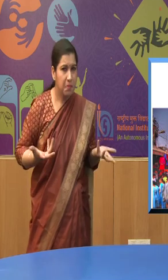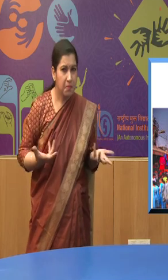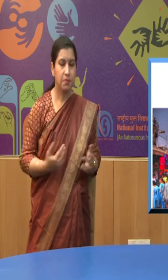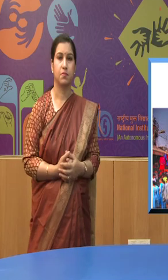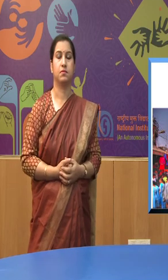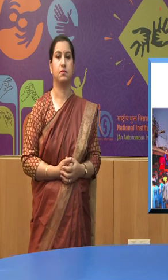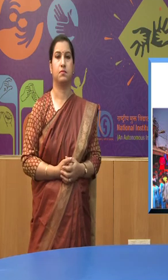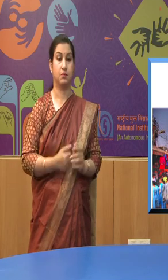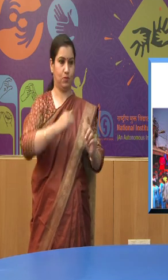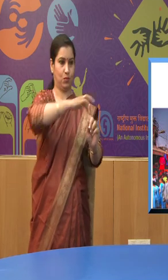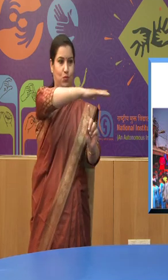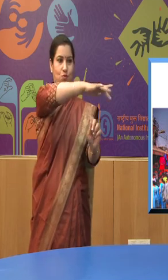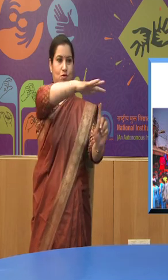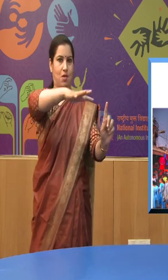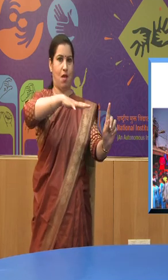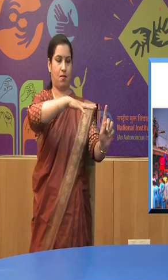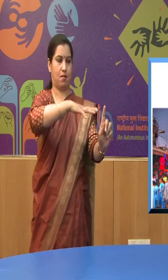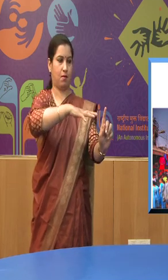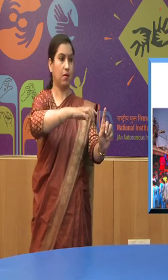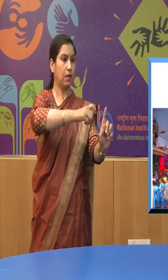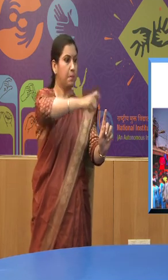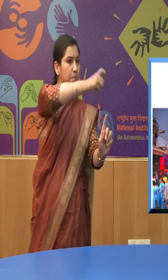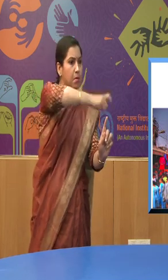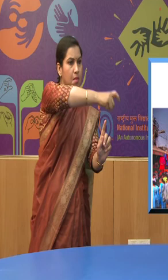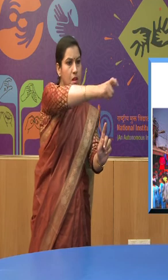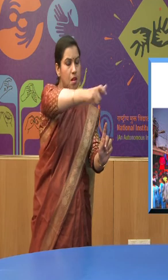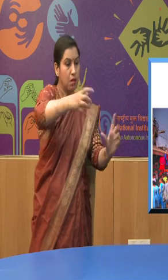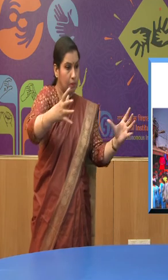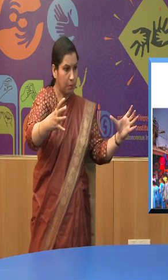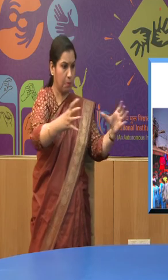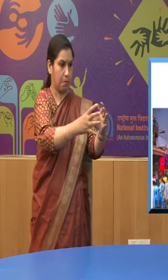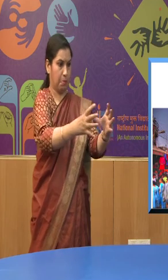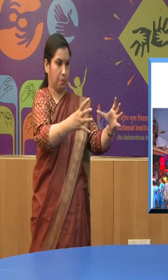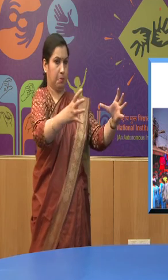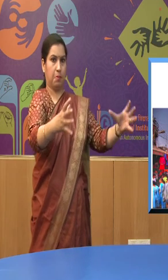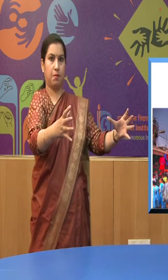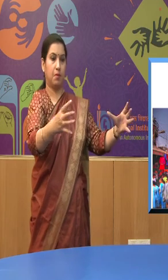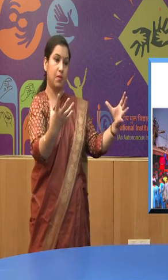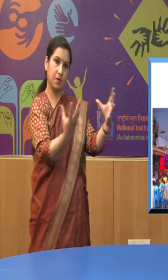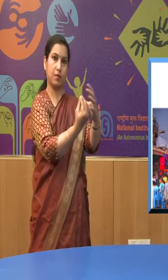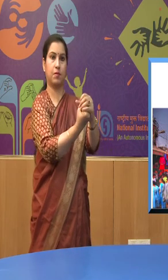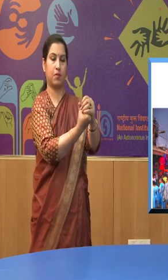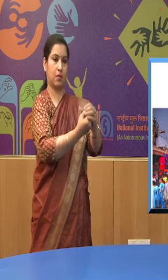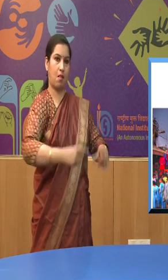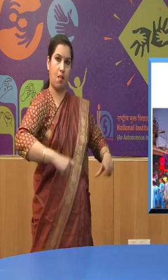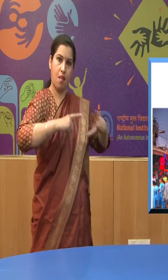A society is a large group of people living together who share some